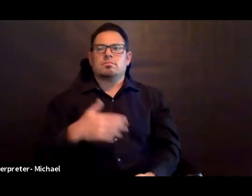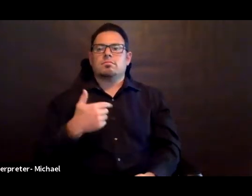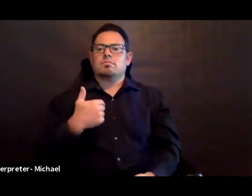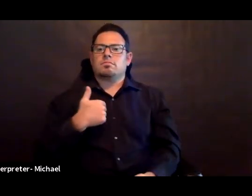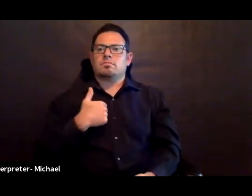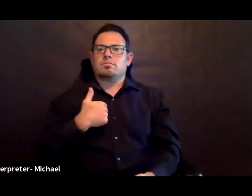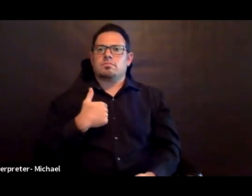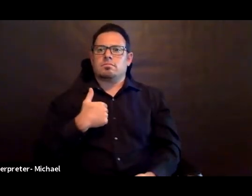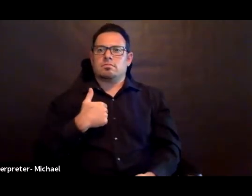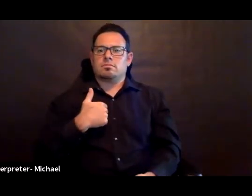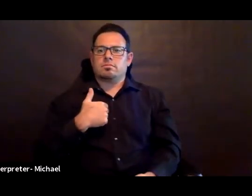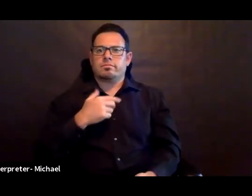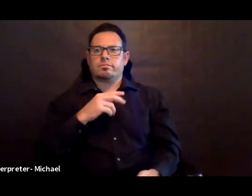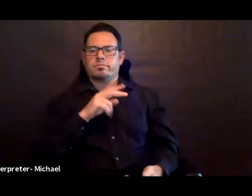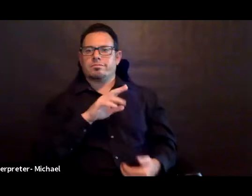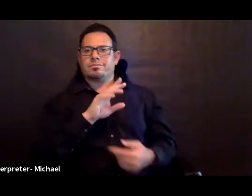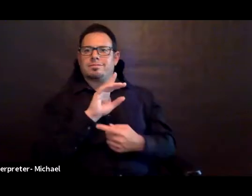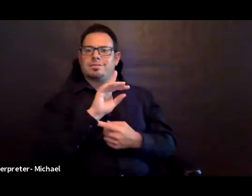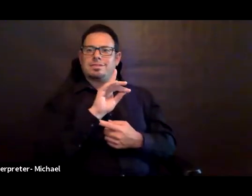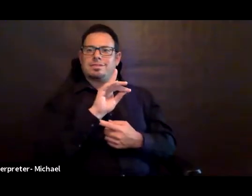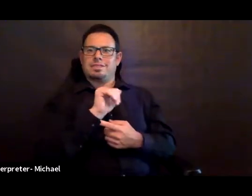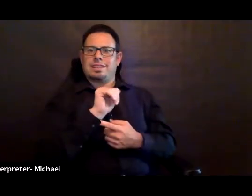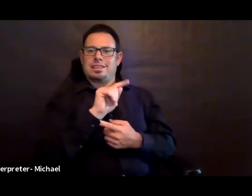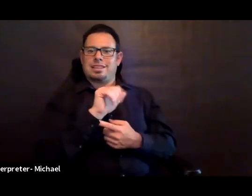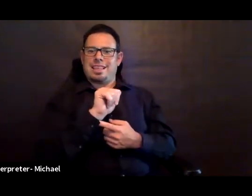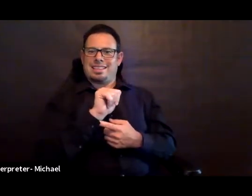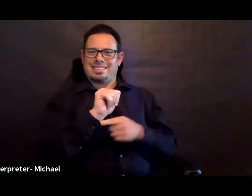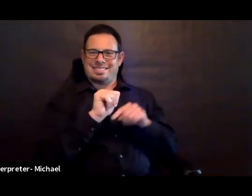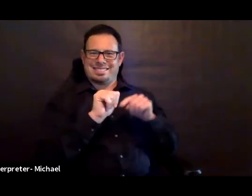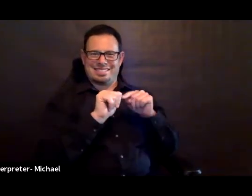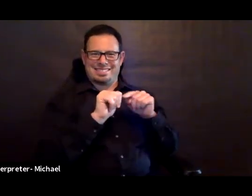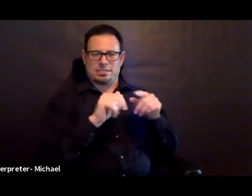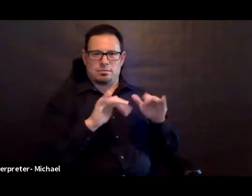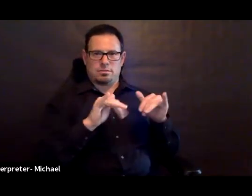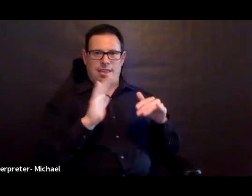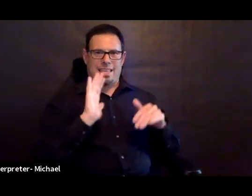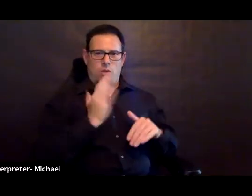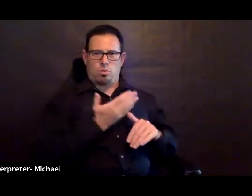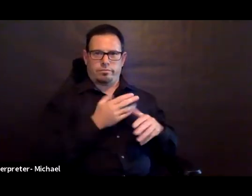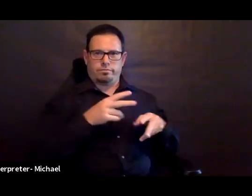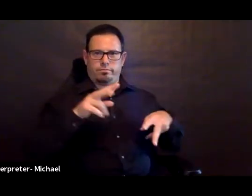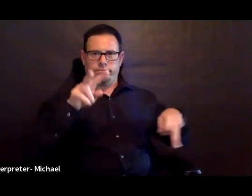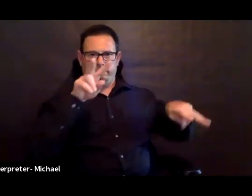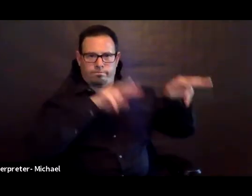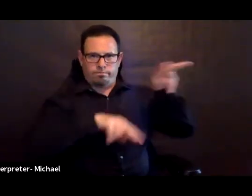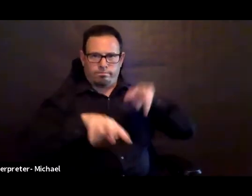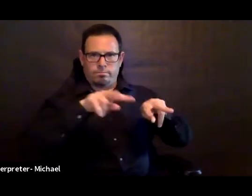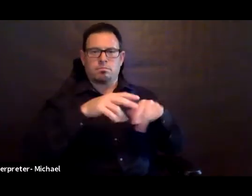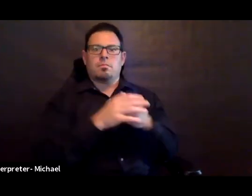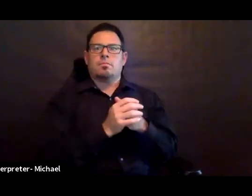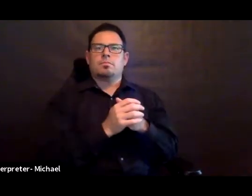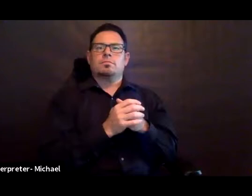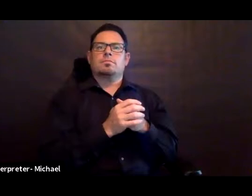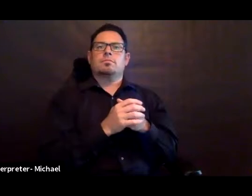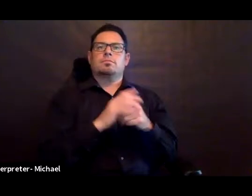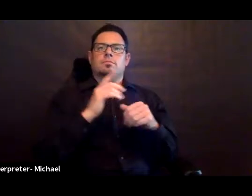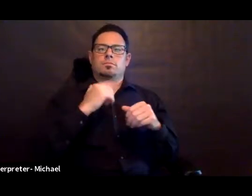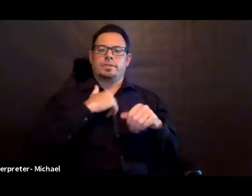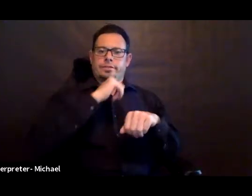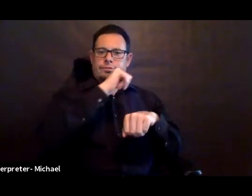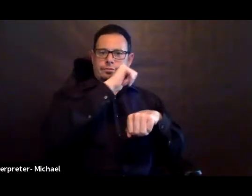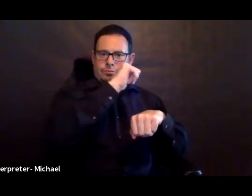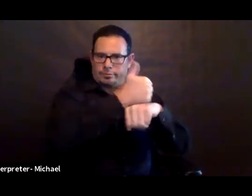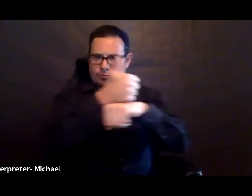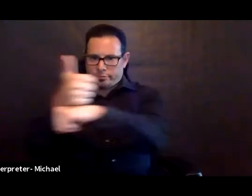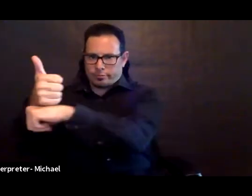about vaccine breakthrough, that needs to be done with specially designed studies. And so some of those things are happening